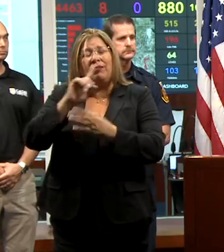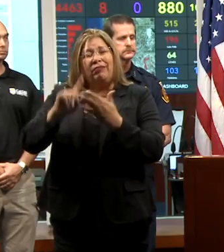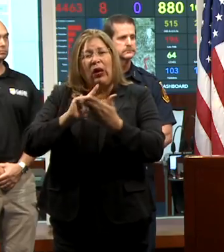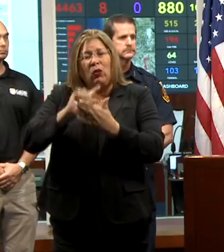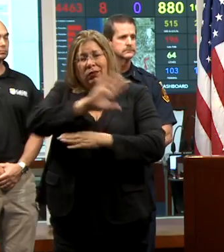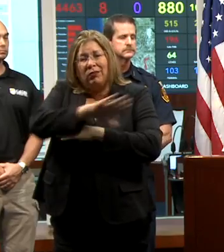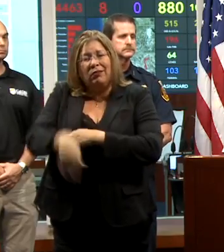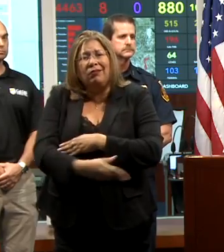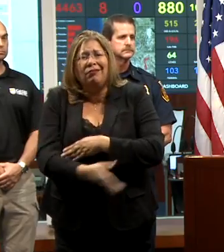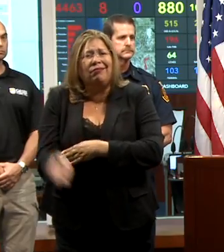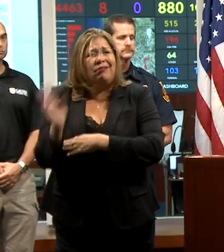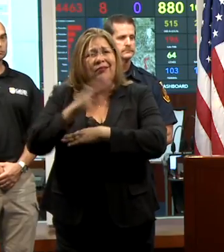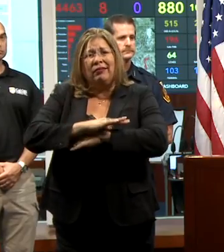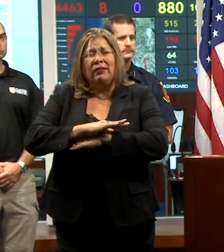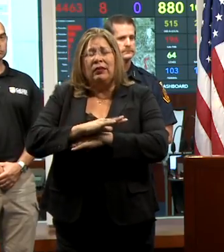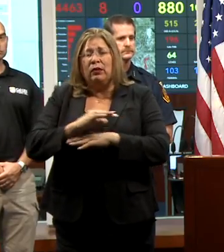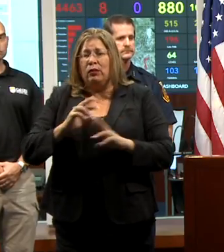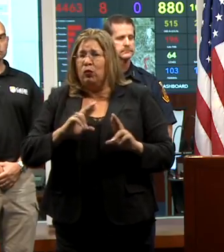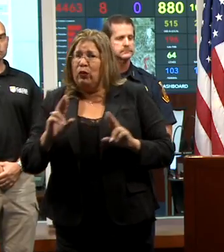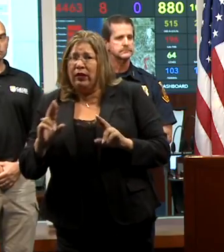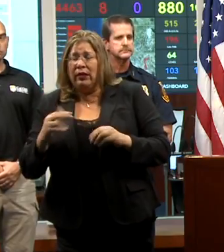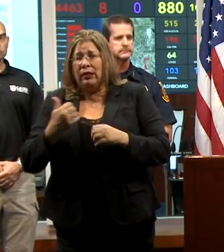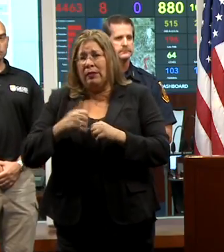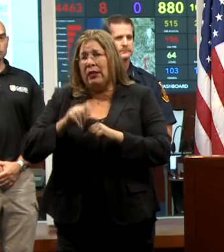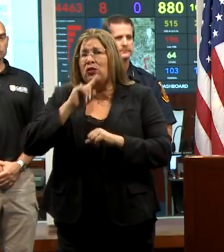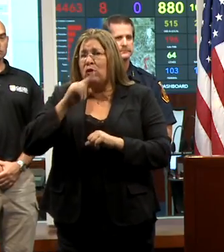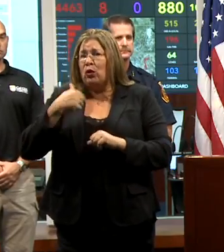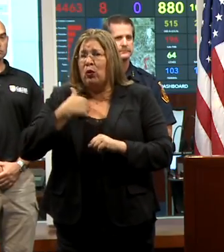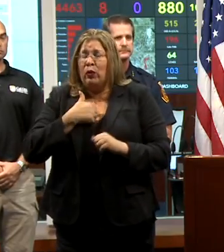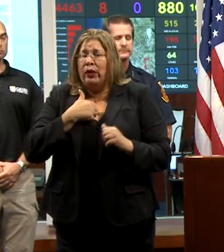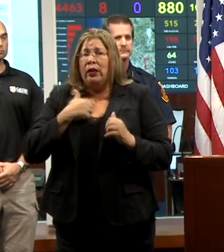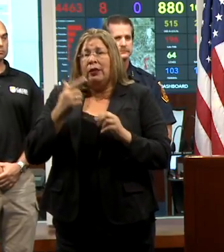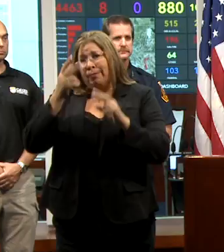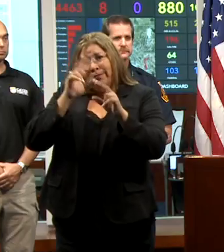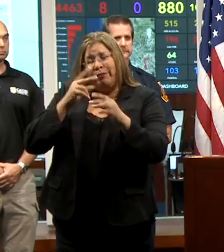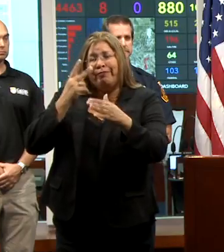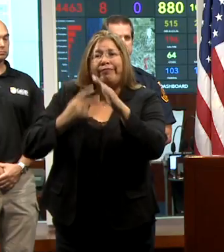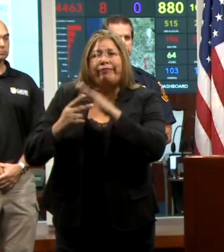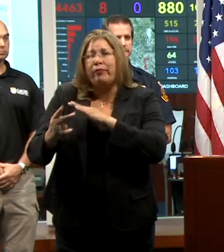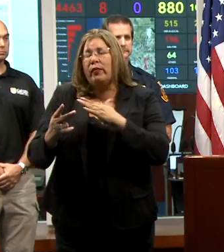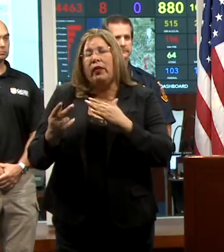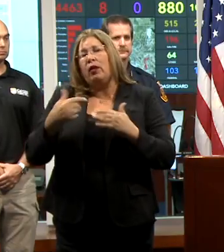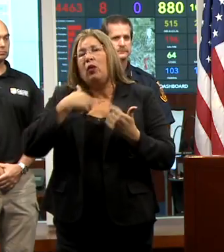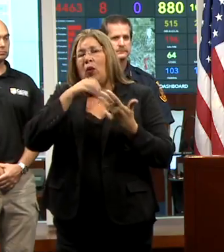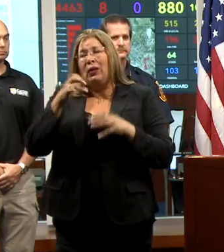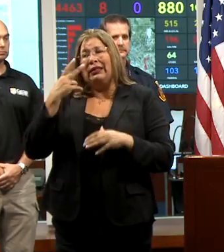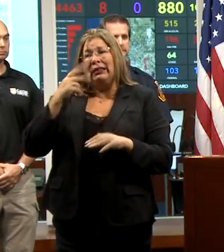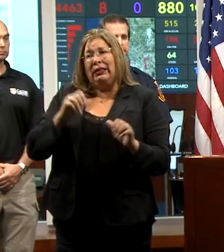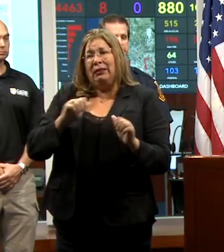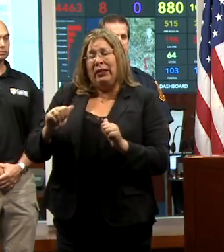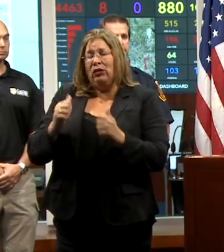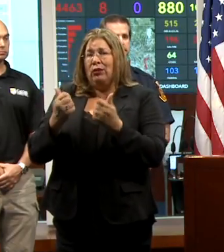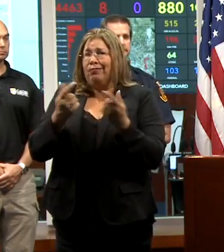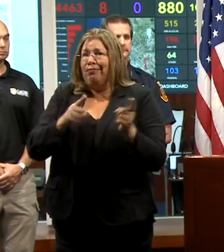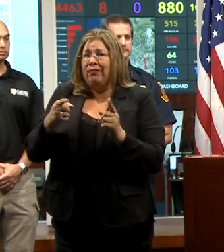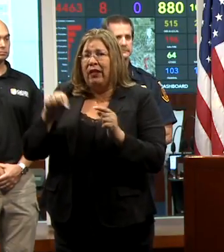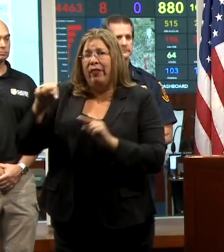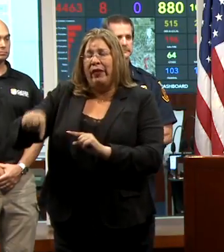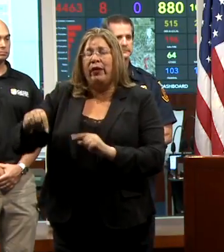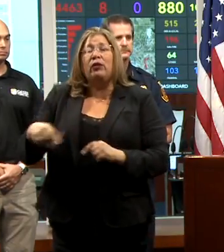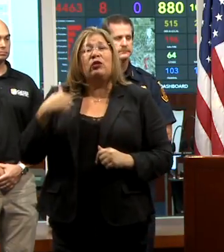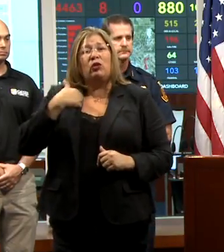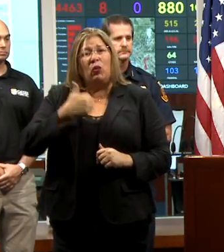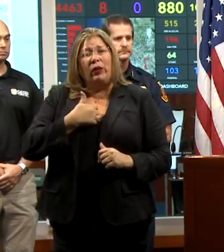continued readiness and assurance to make sure that we're leaning forward to not have the potential there. So we've upstaffed, we brought in